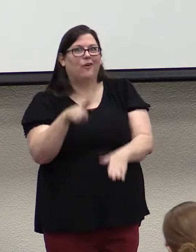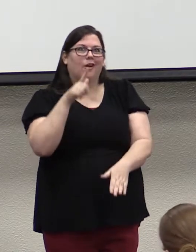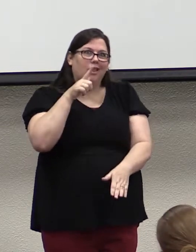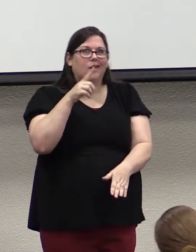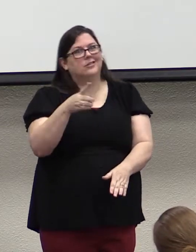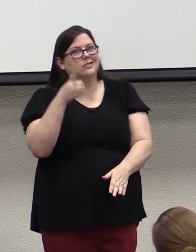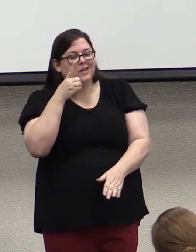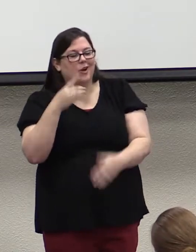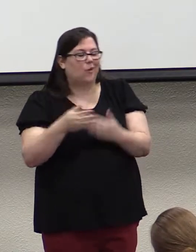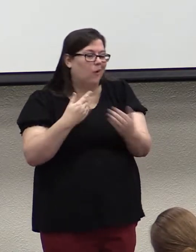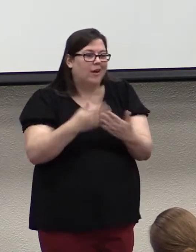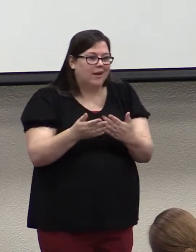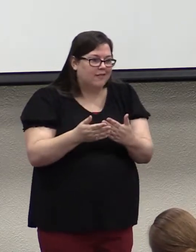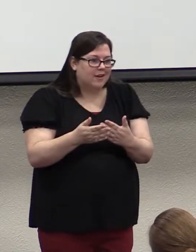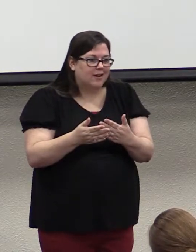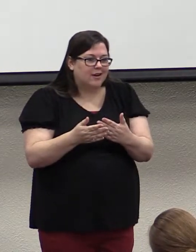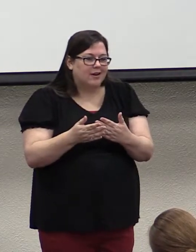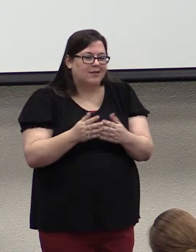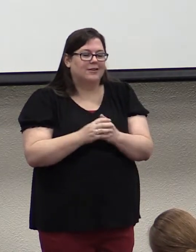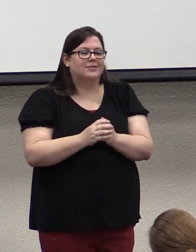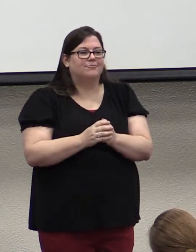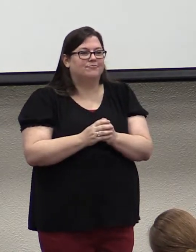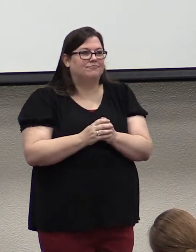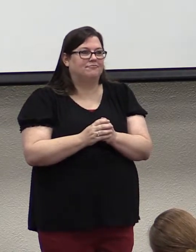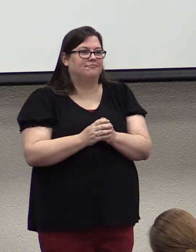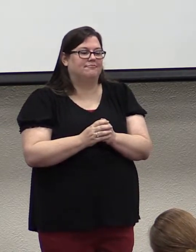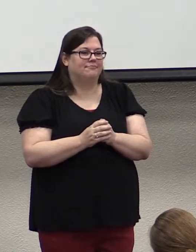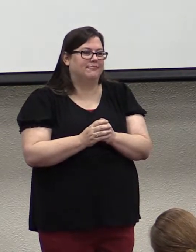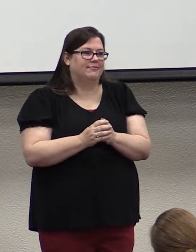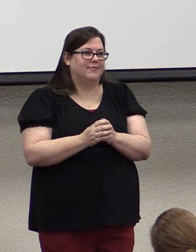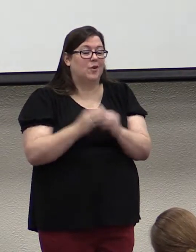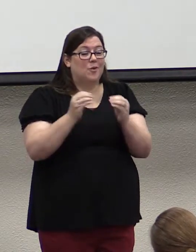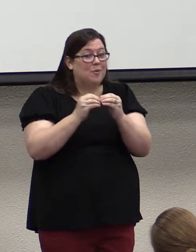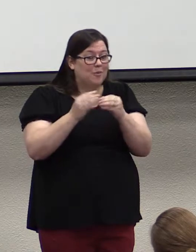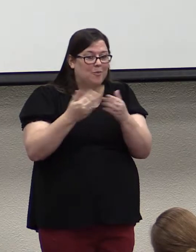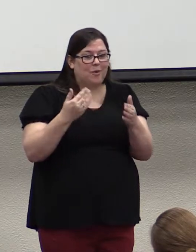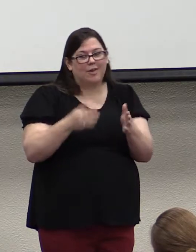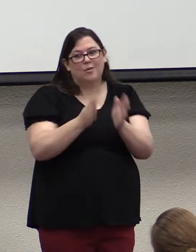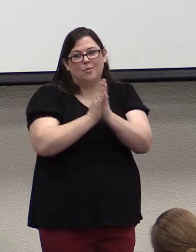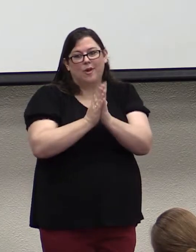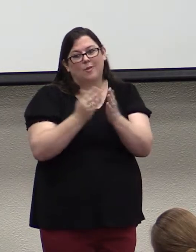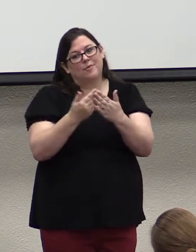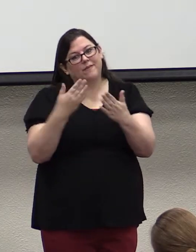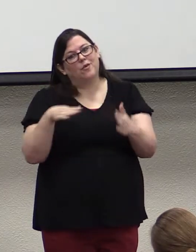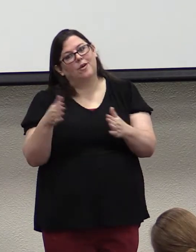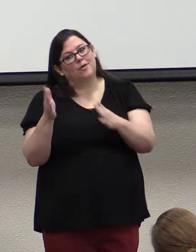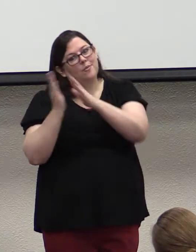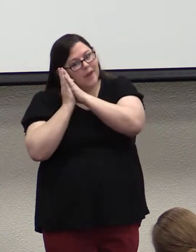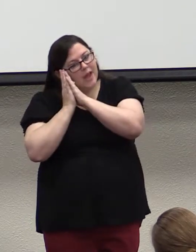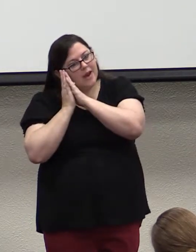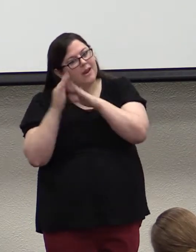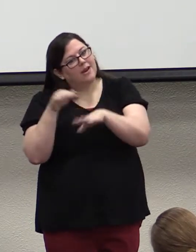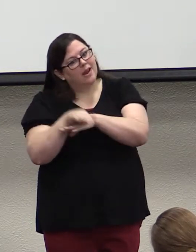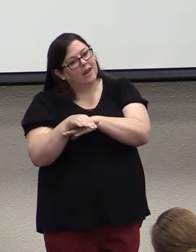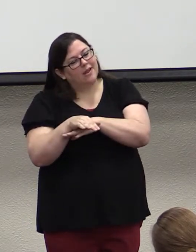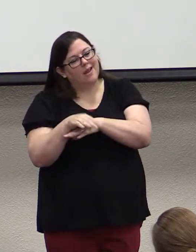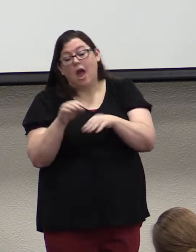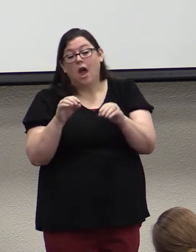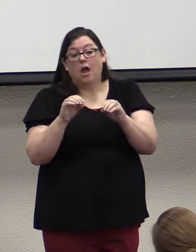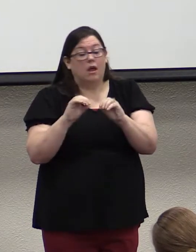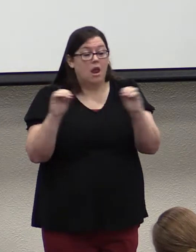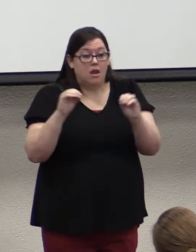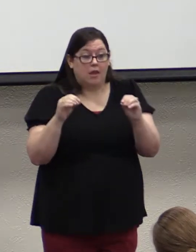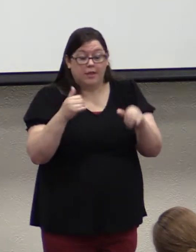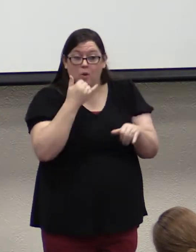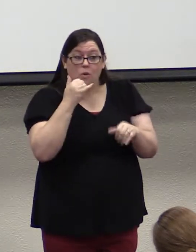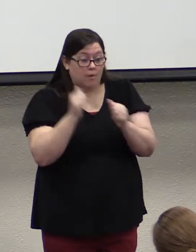and dinner, or whatever other meals you eat. More than just praying before you go to bed at night. There's nothing wrong with do all